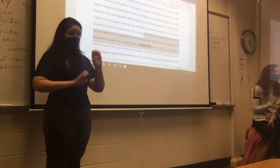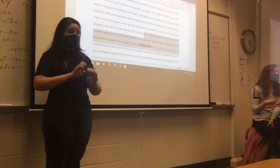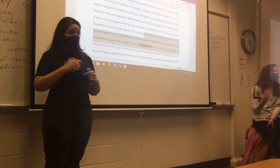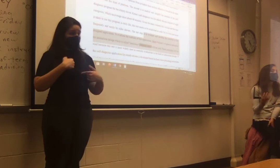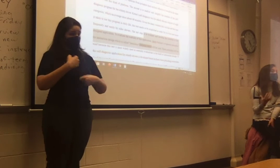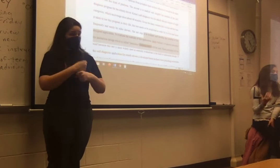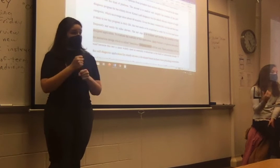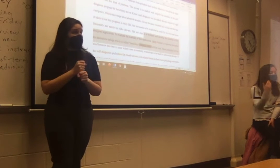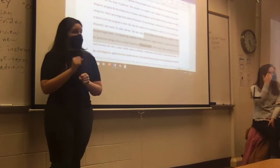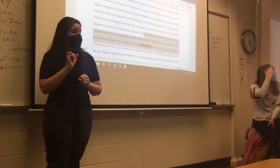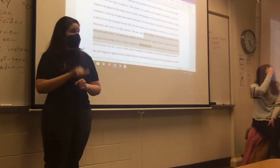good, right?